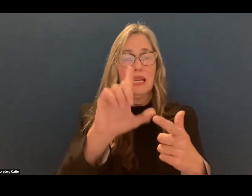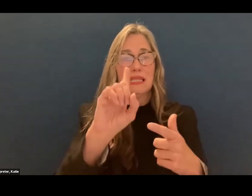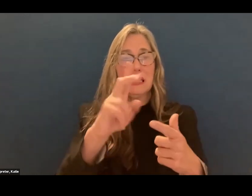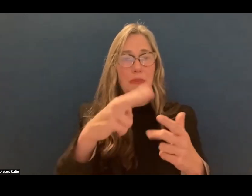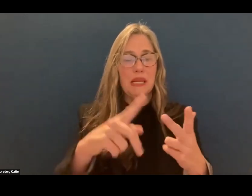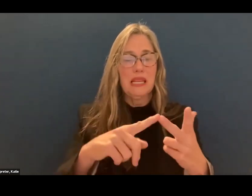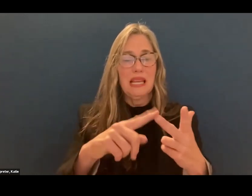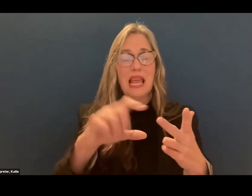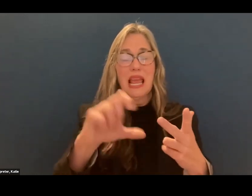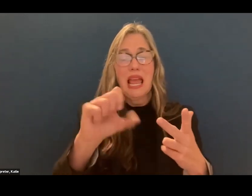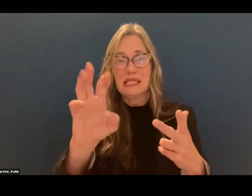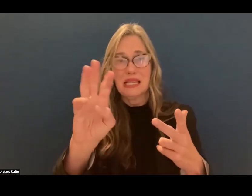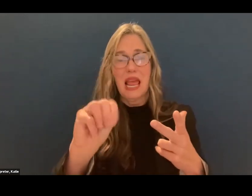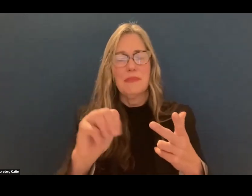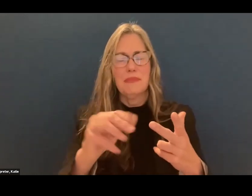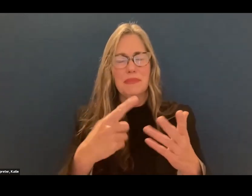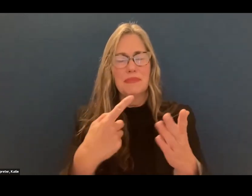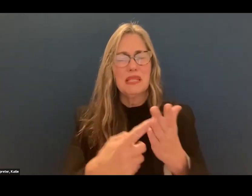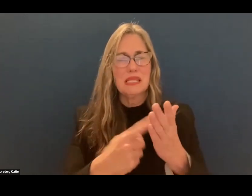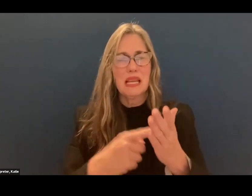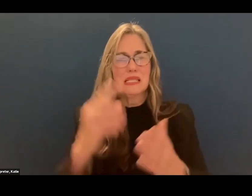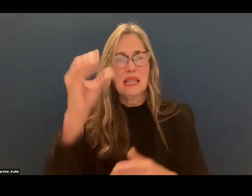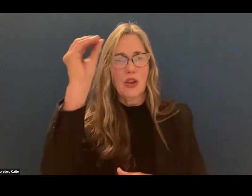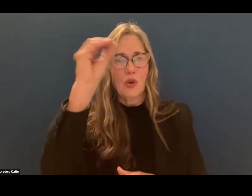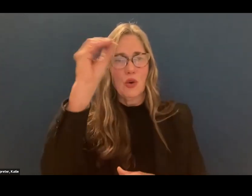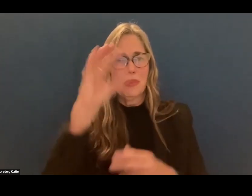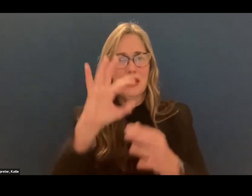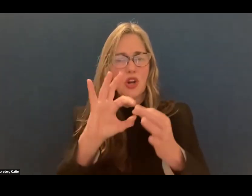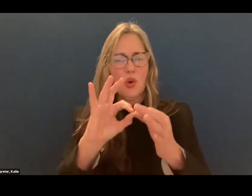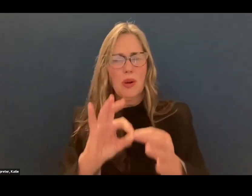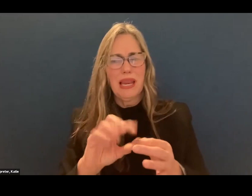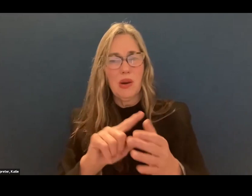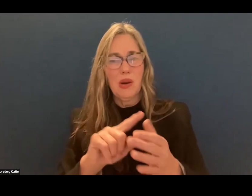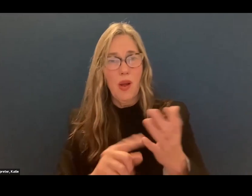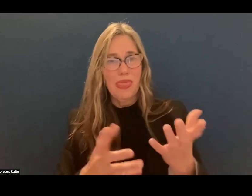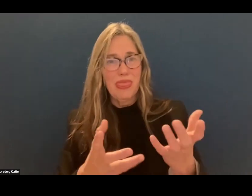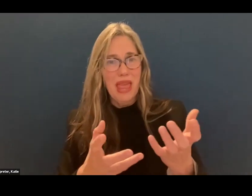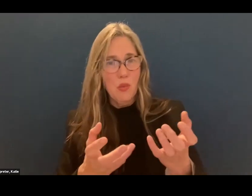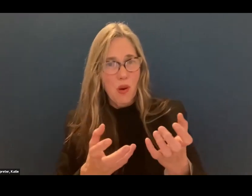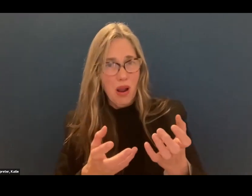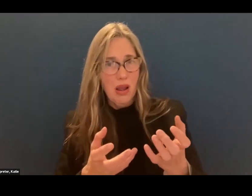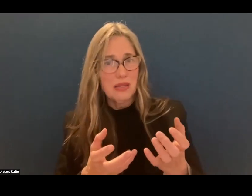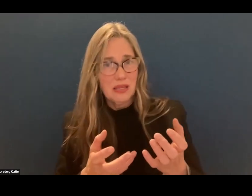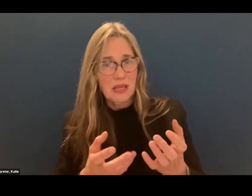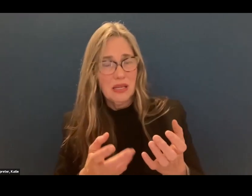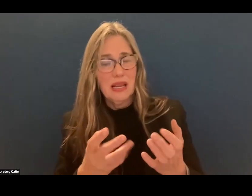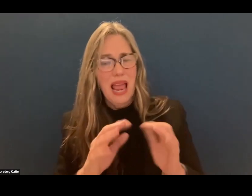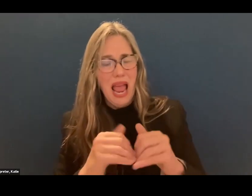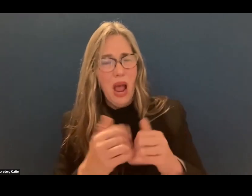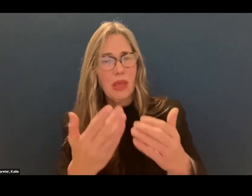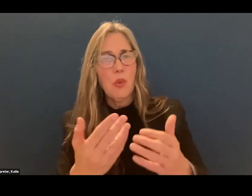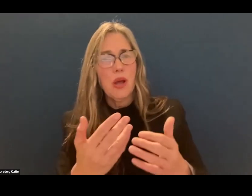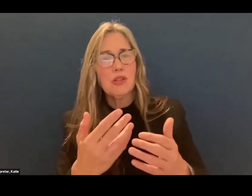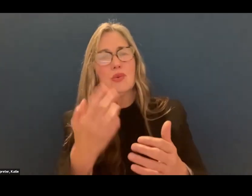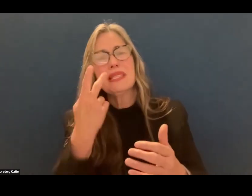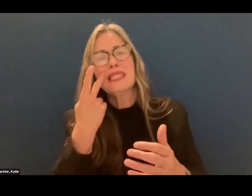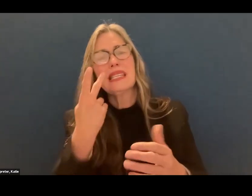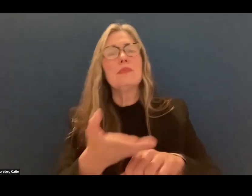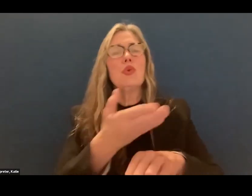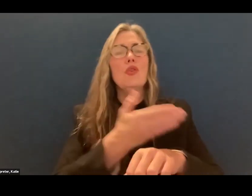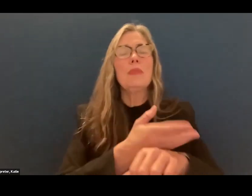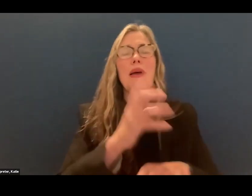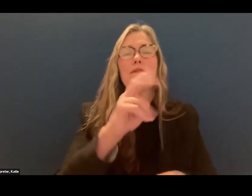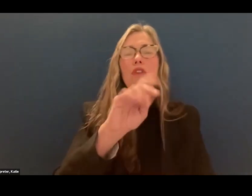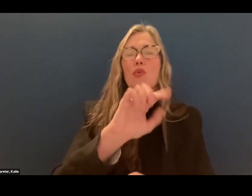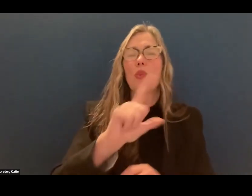SM, to talk about their opinions on what they want as students to see an improved racial climate, and